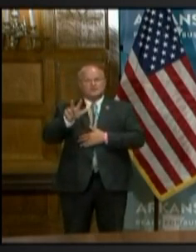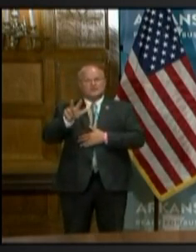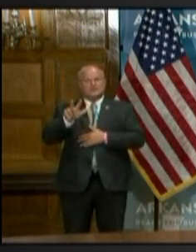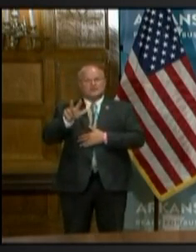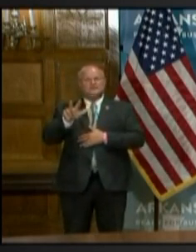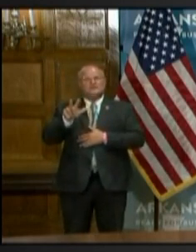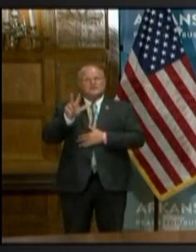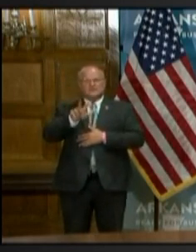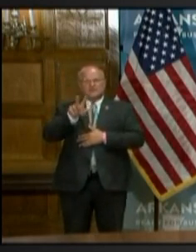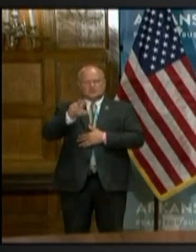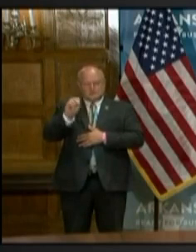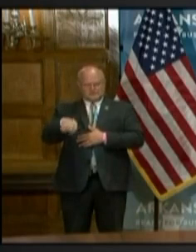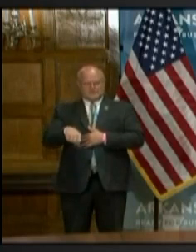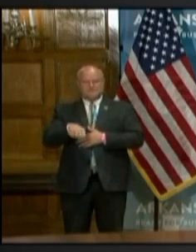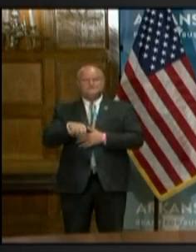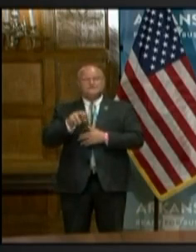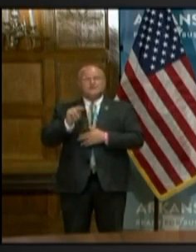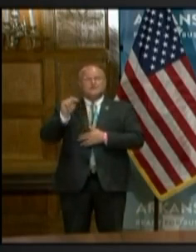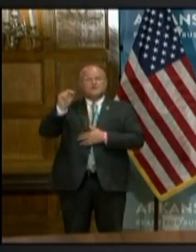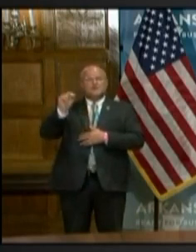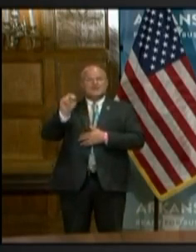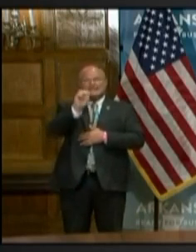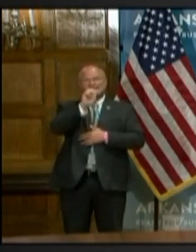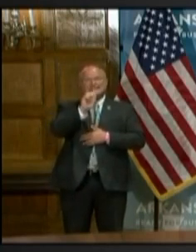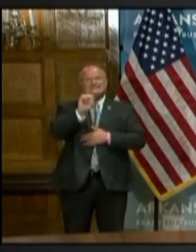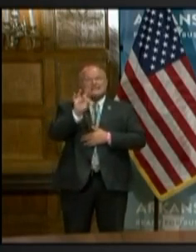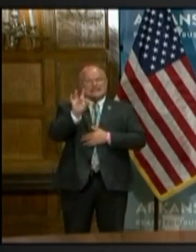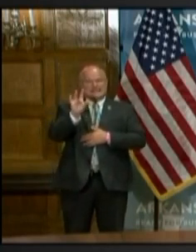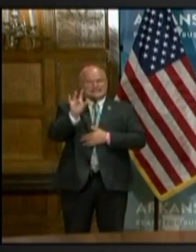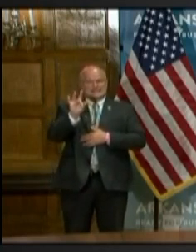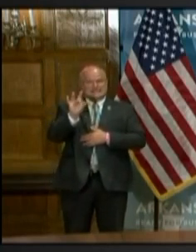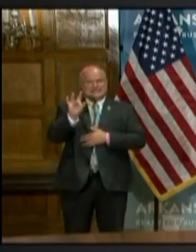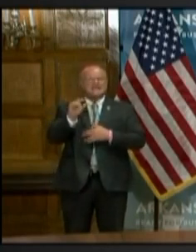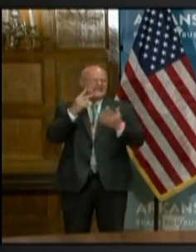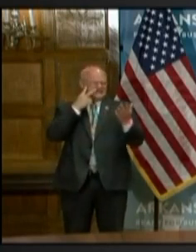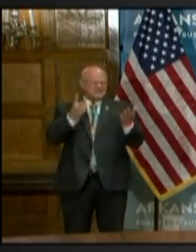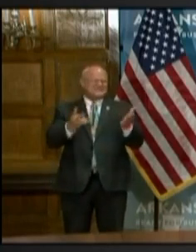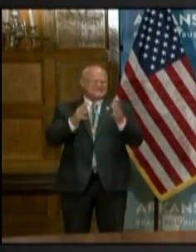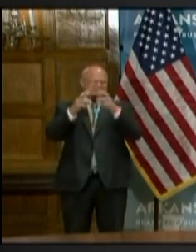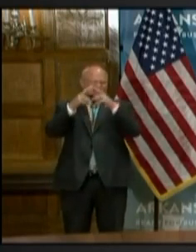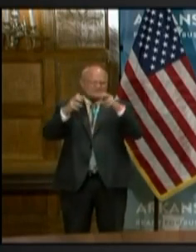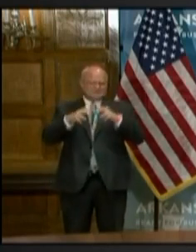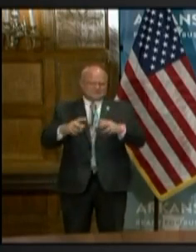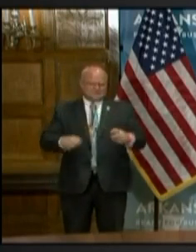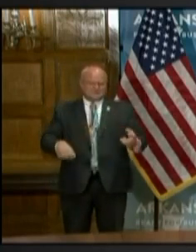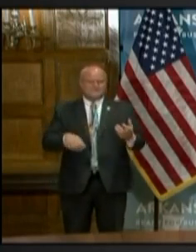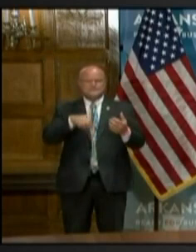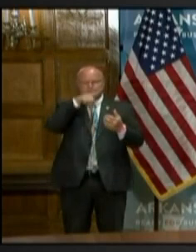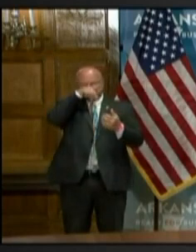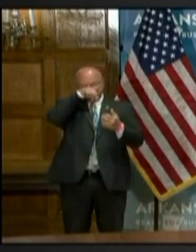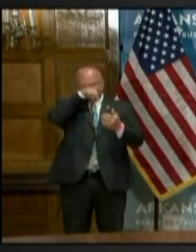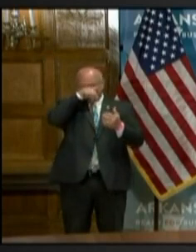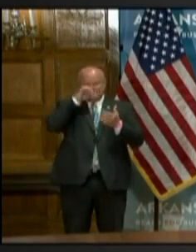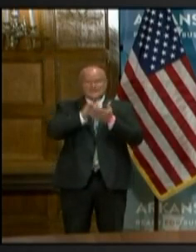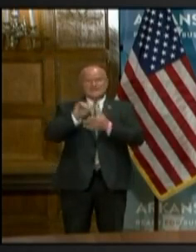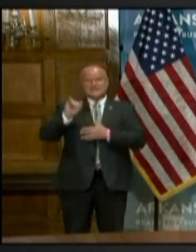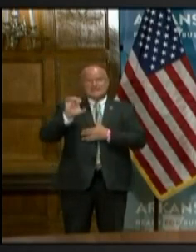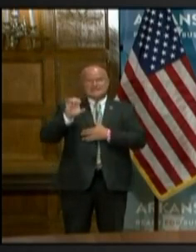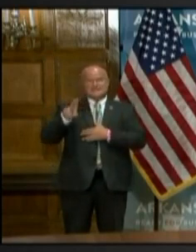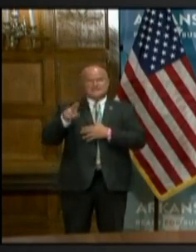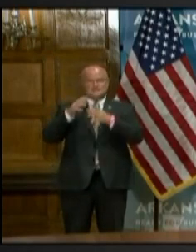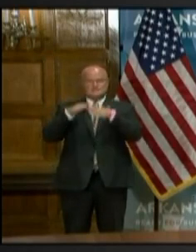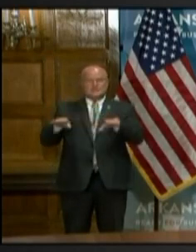is 33%. Northeast, 18. You can see how it breaks down. And so that's the